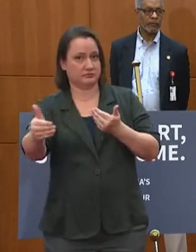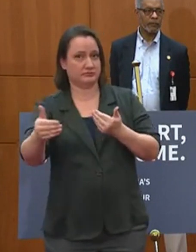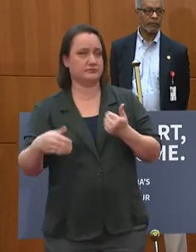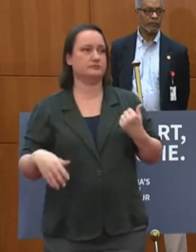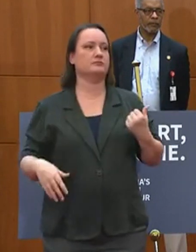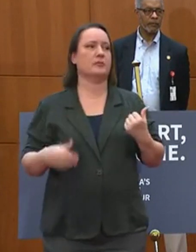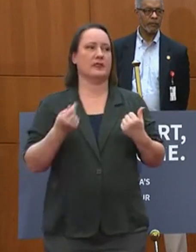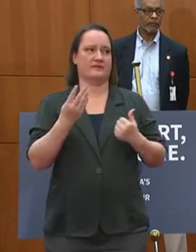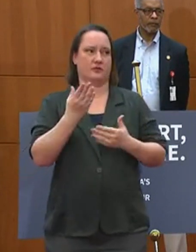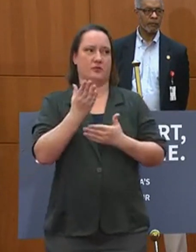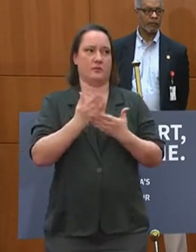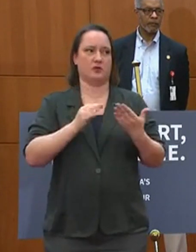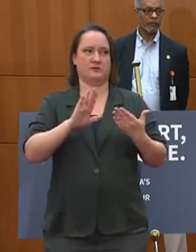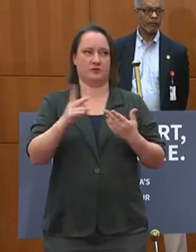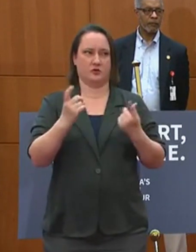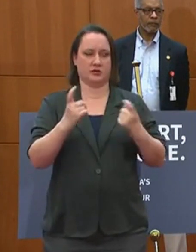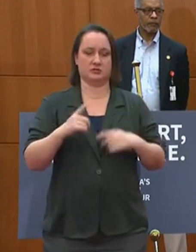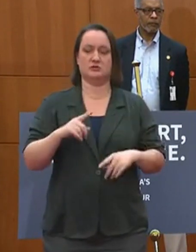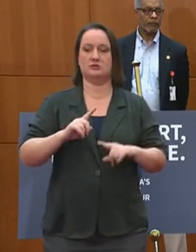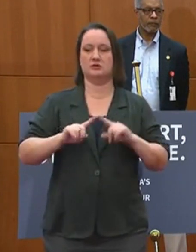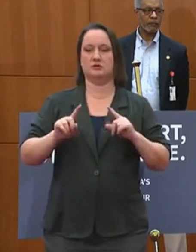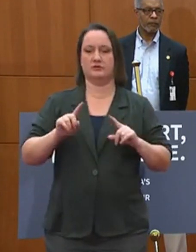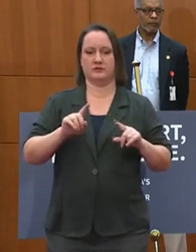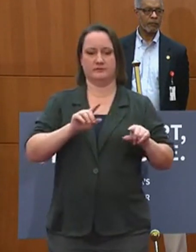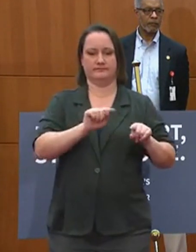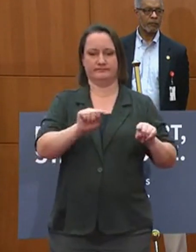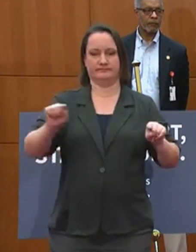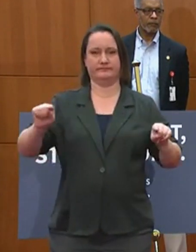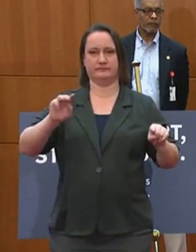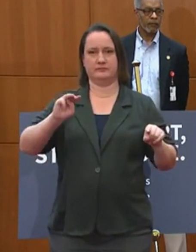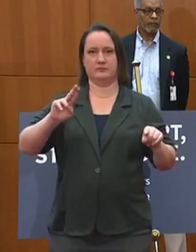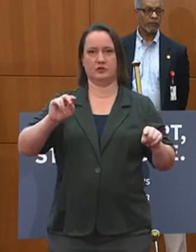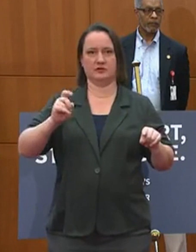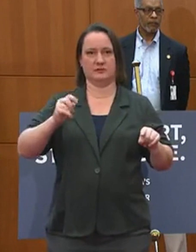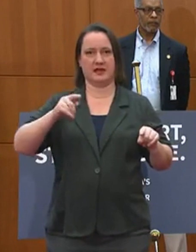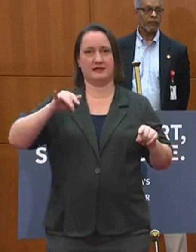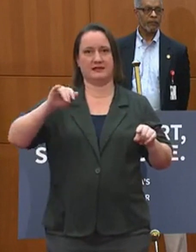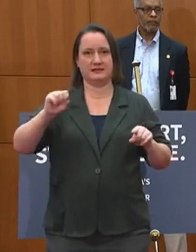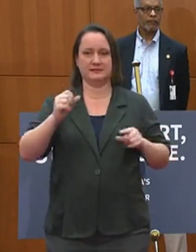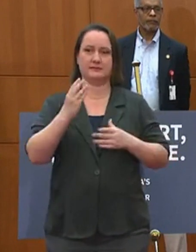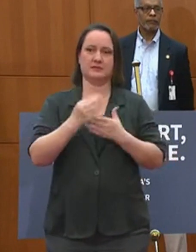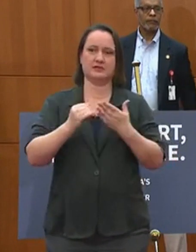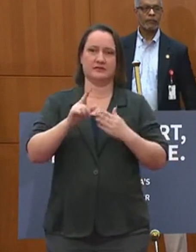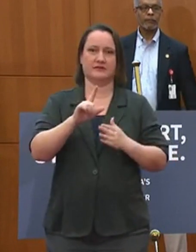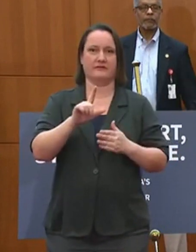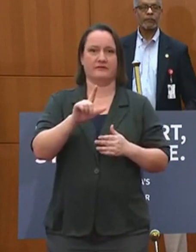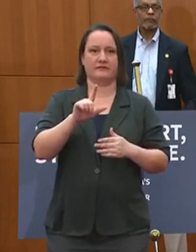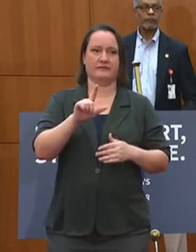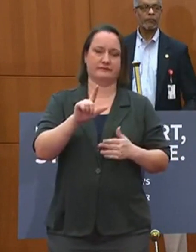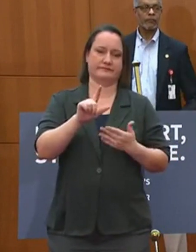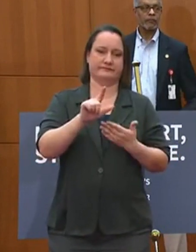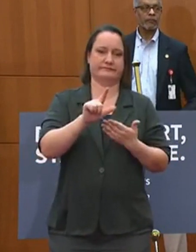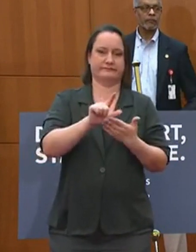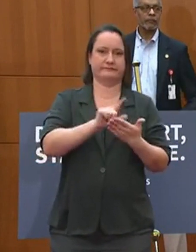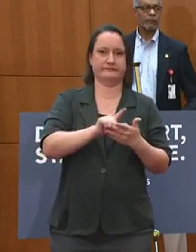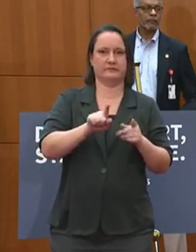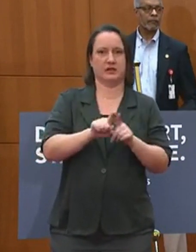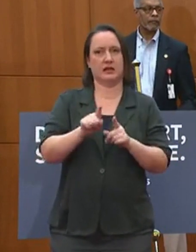on municipalities, pieces of legislation like minimum wage. And before I turn this over to our